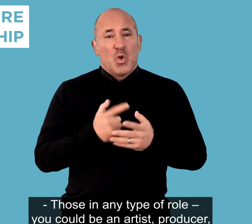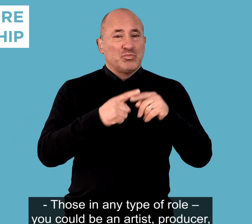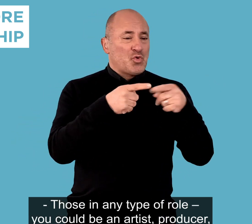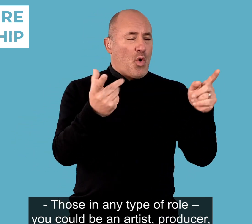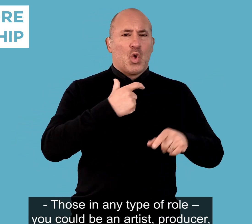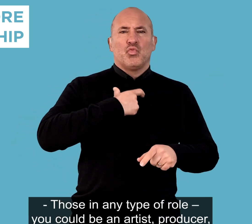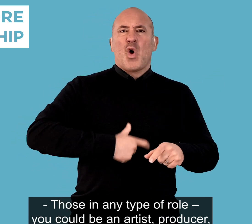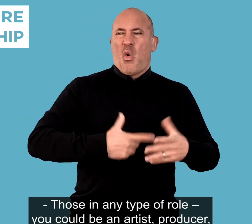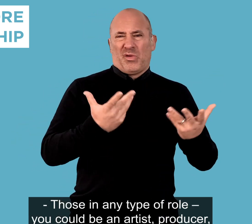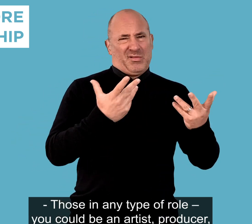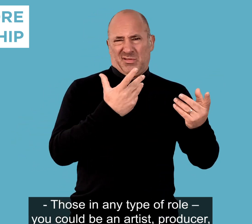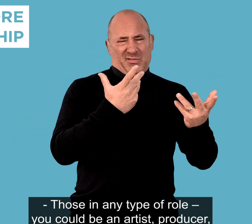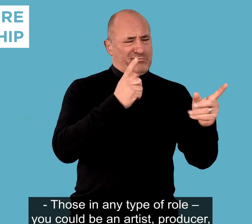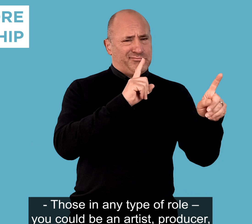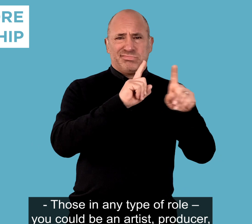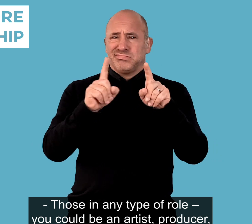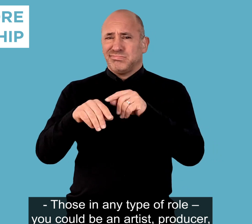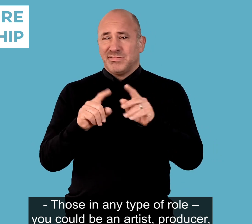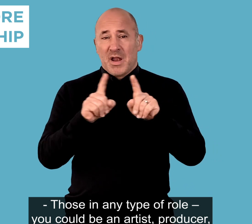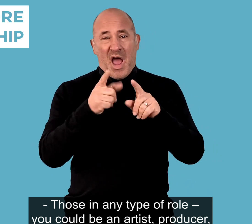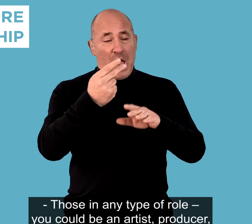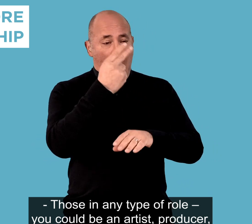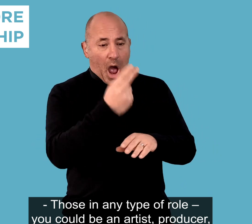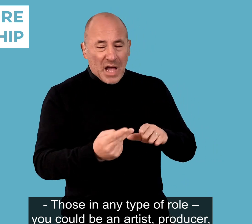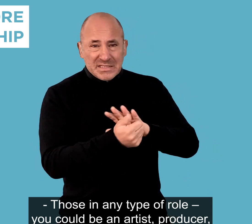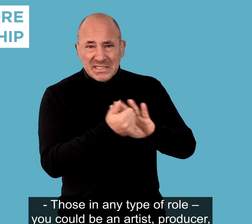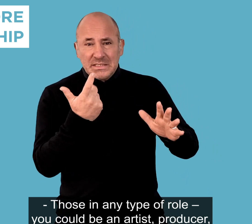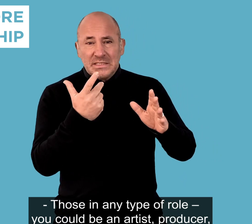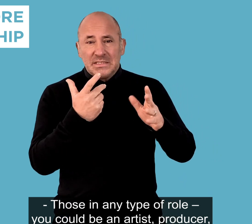Those in any type of role. You could be an artist, producer,